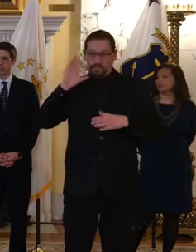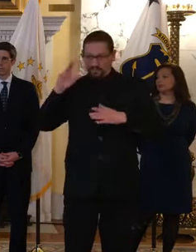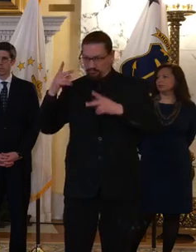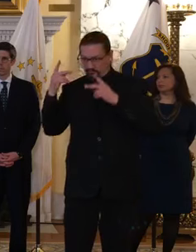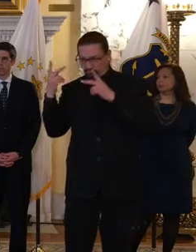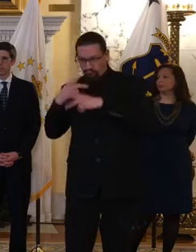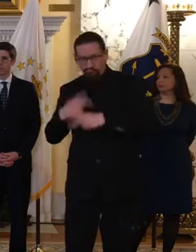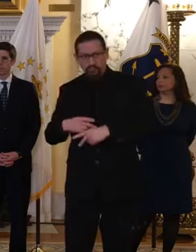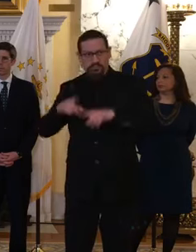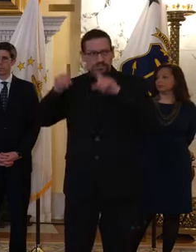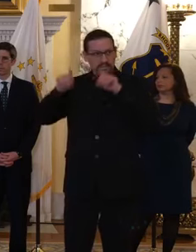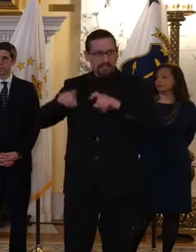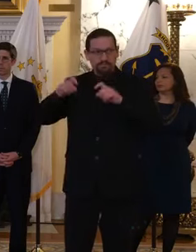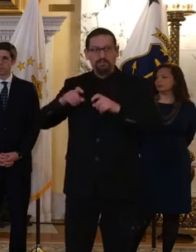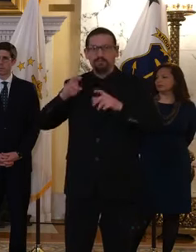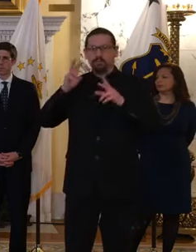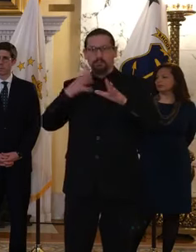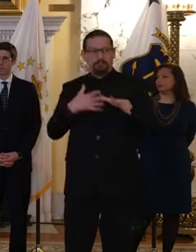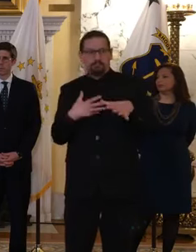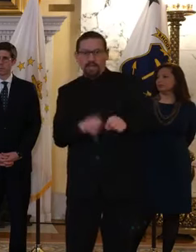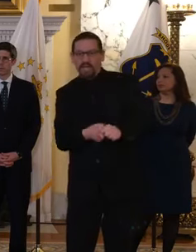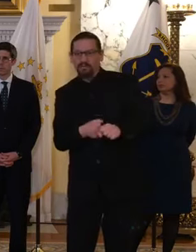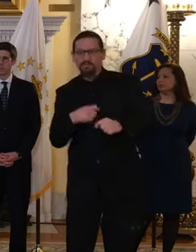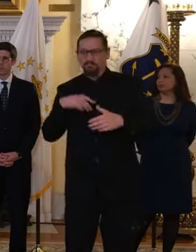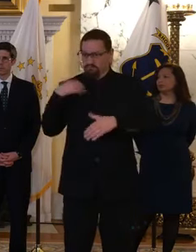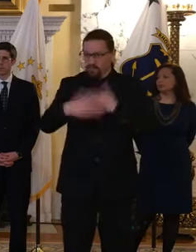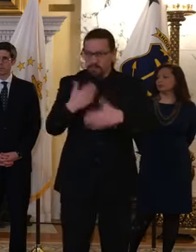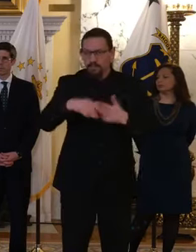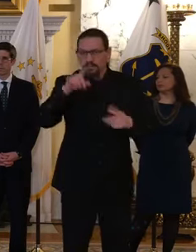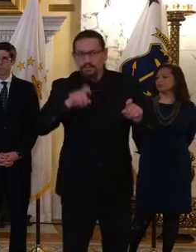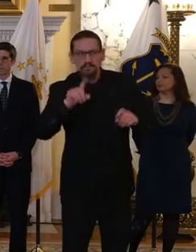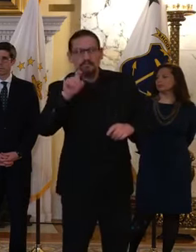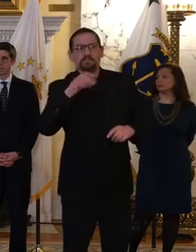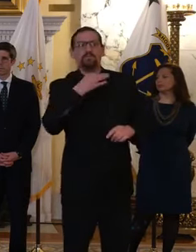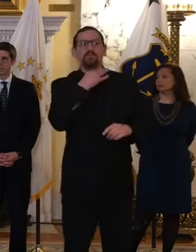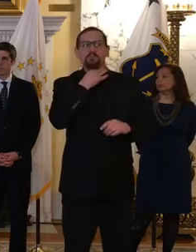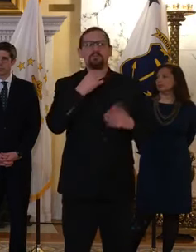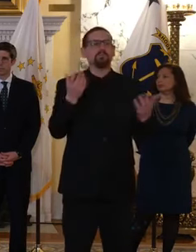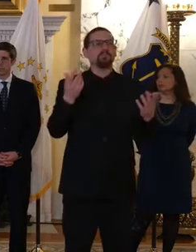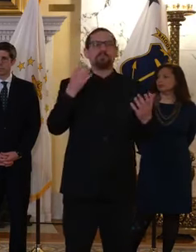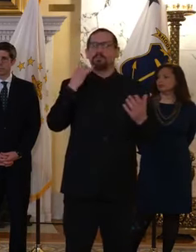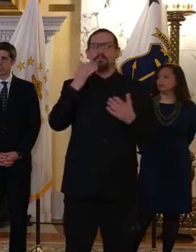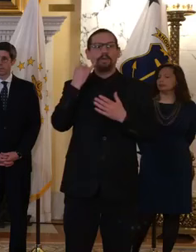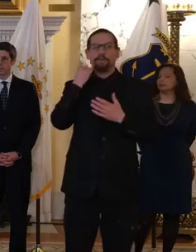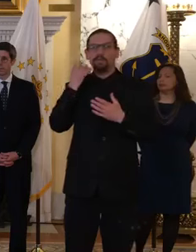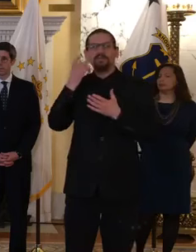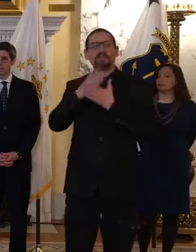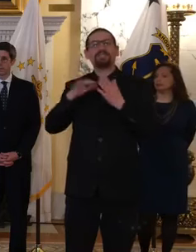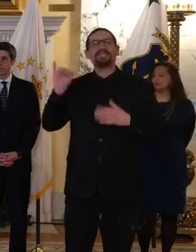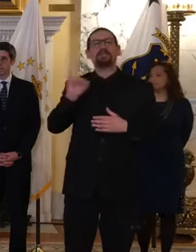is urgent care centers do not accept patients without insurance, they refer back to the emergency rooms?